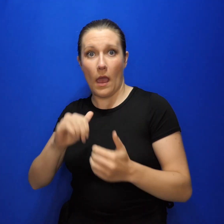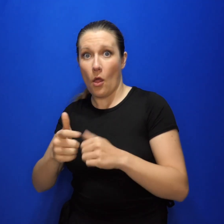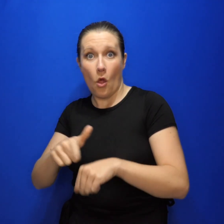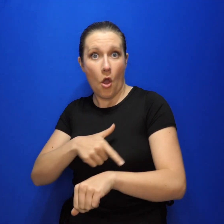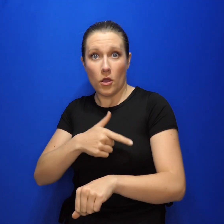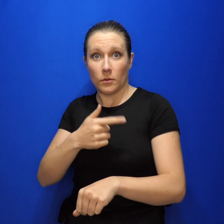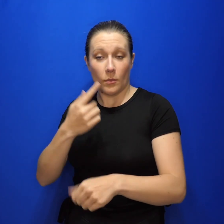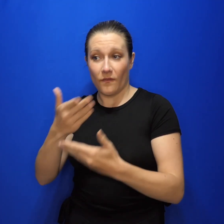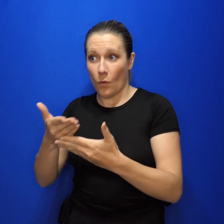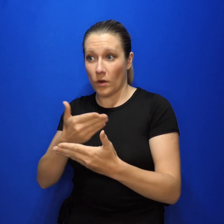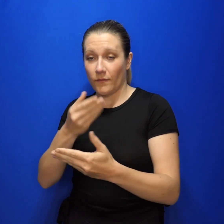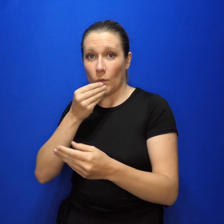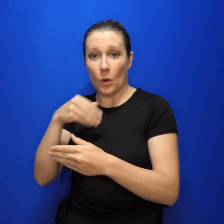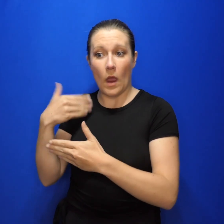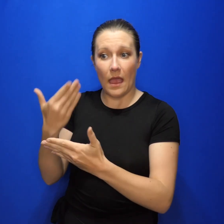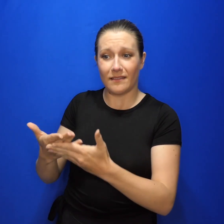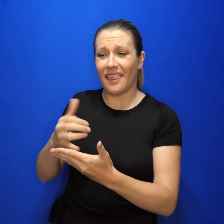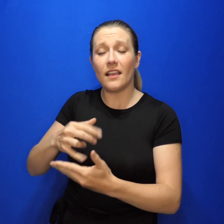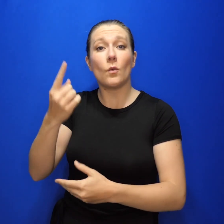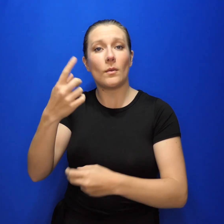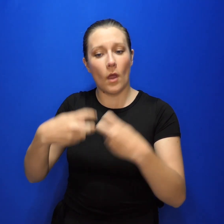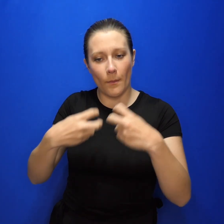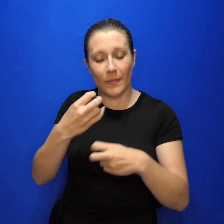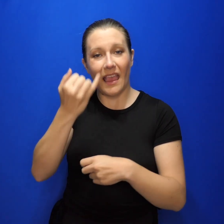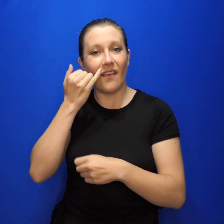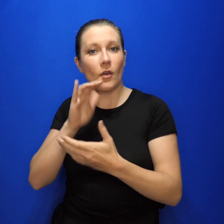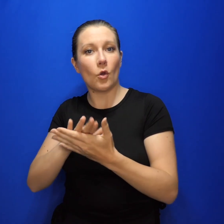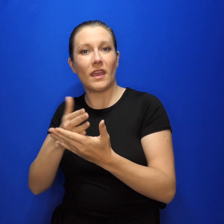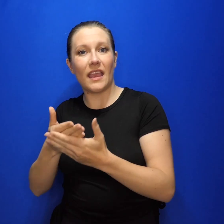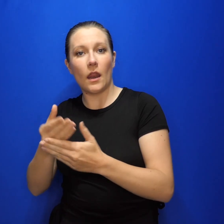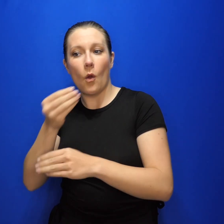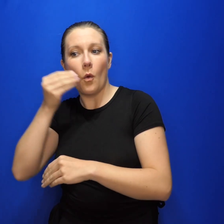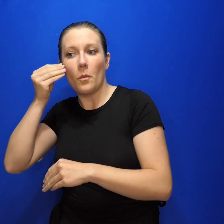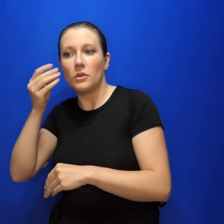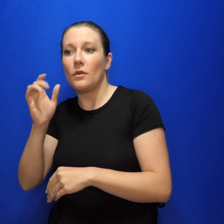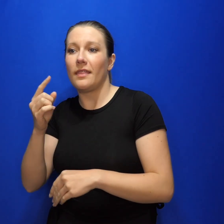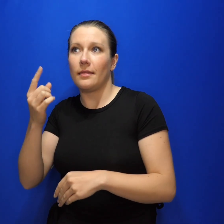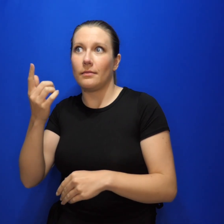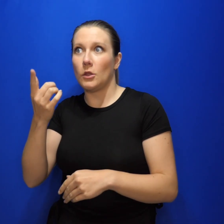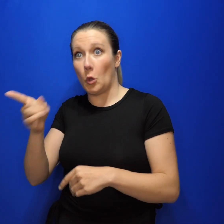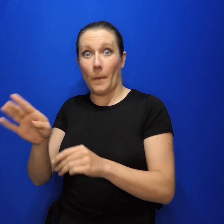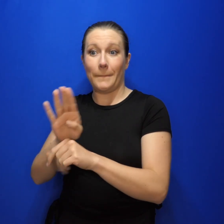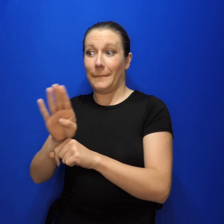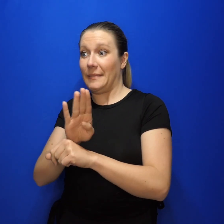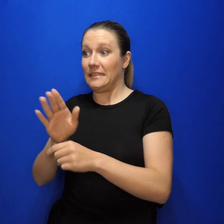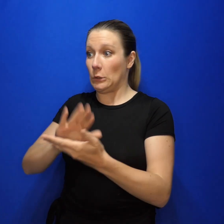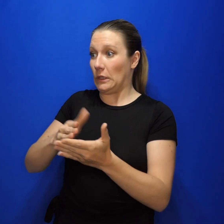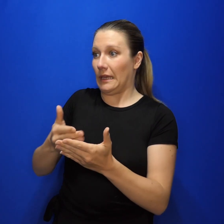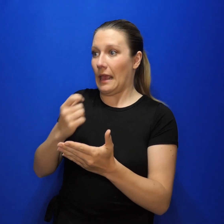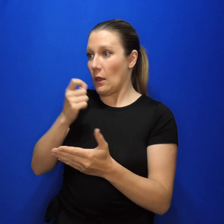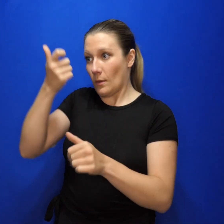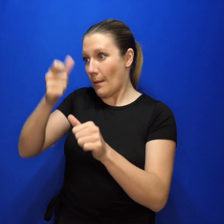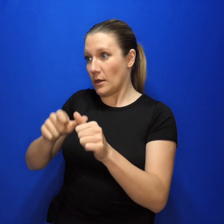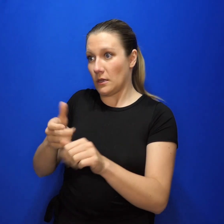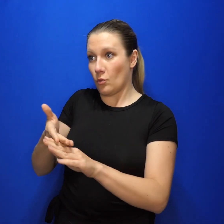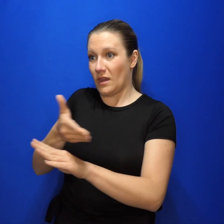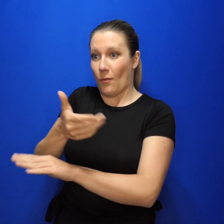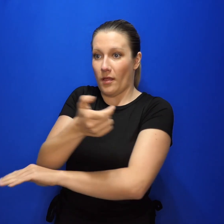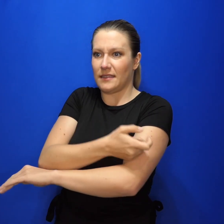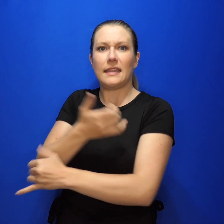come. And that's one problem. And when you're cooking at home, it's, well, I'm busy cooking. And so I didn't remember to do this. Now, what am I going to